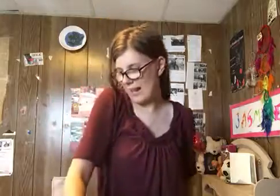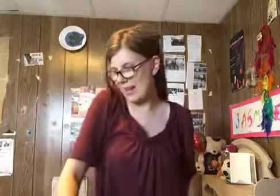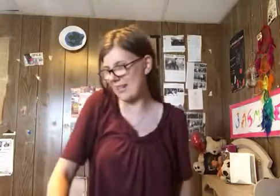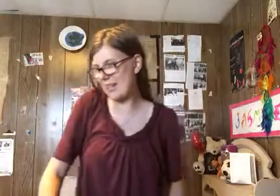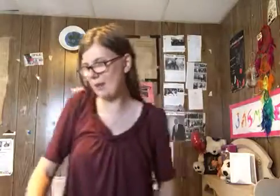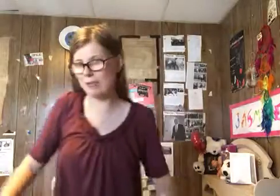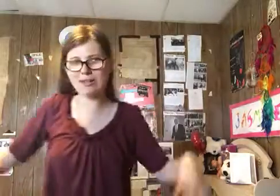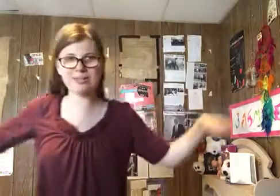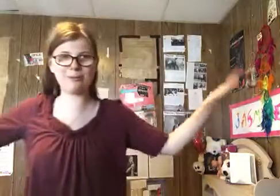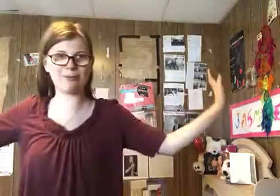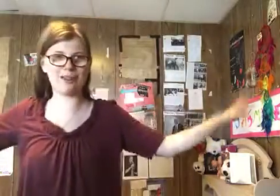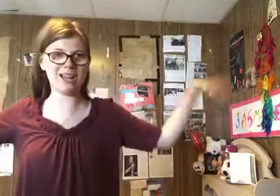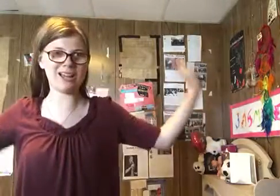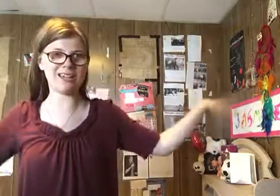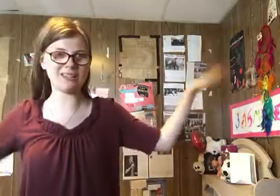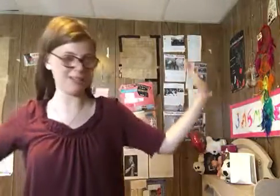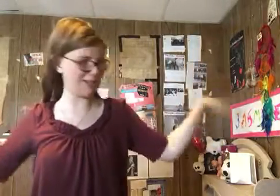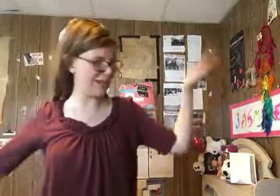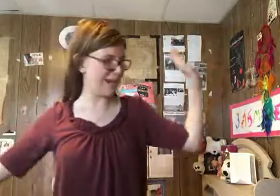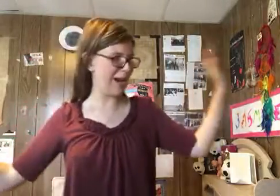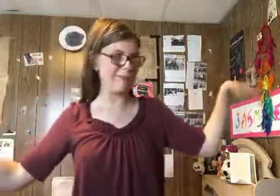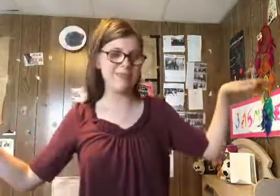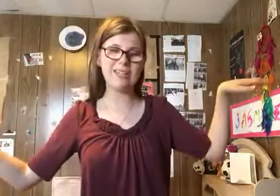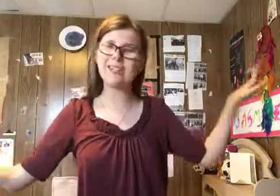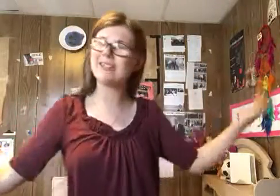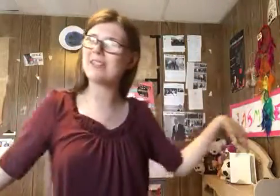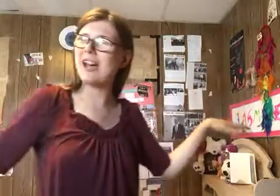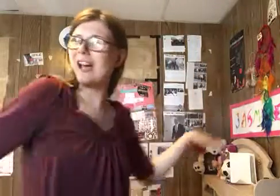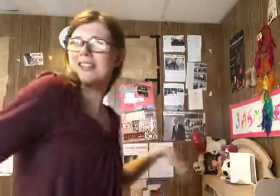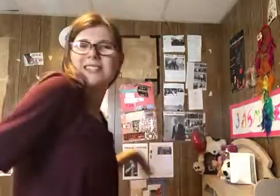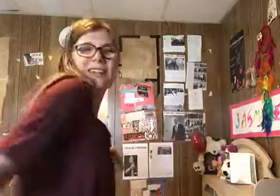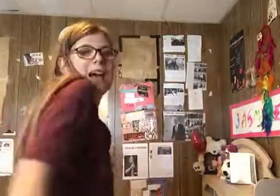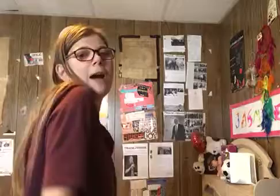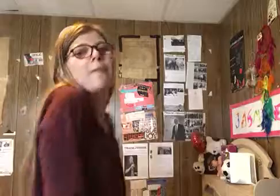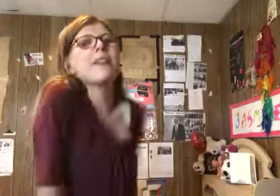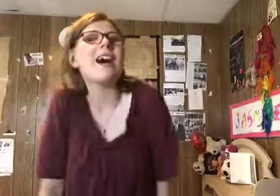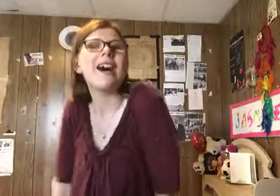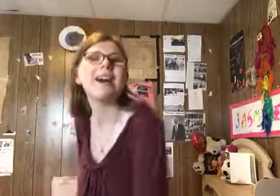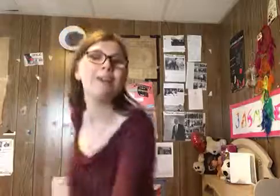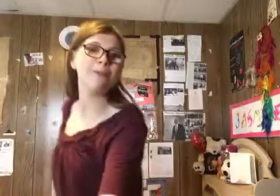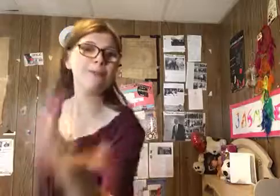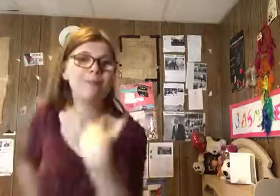breathe, I can't win to fly. I feel that I'm alive.